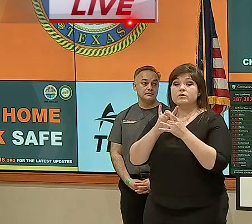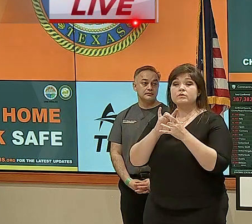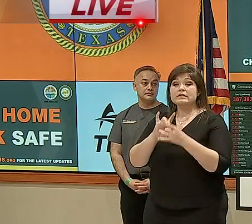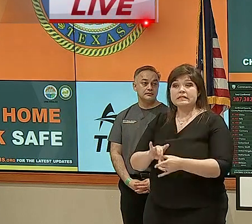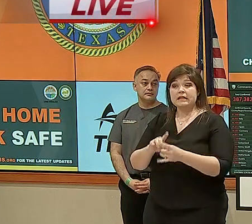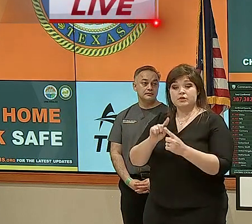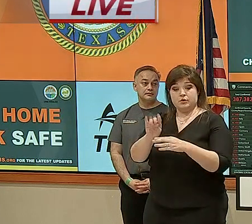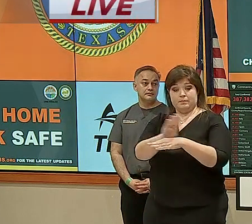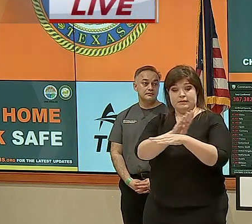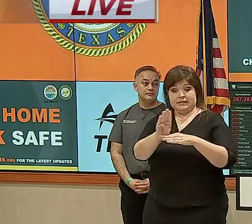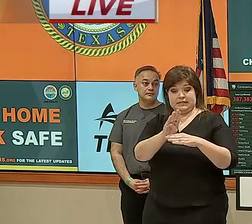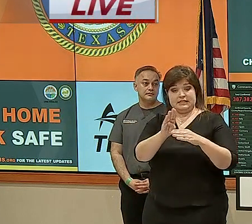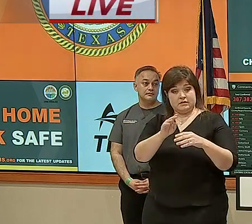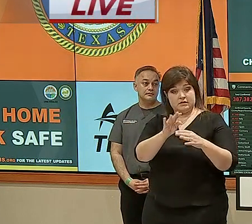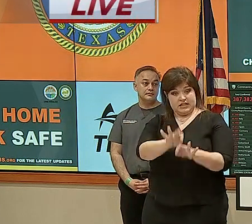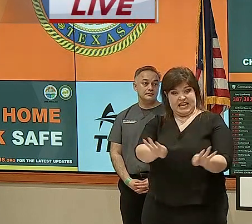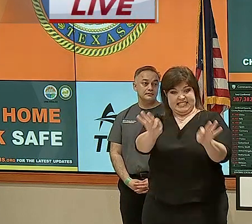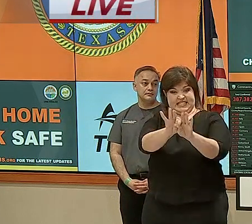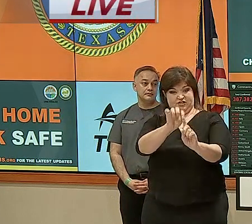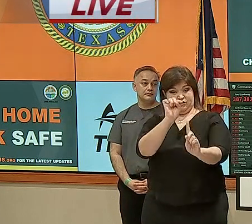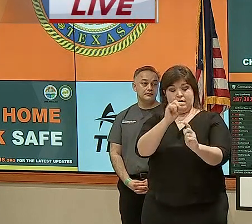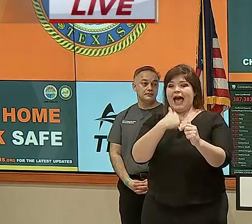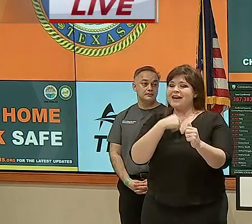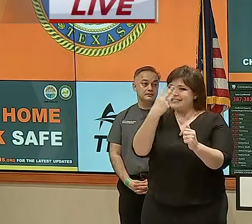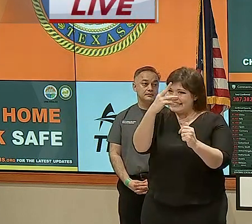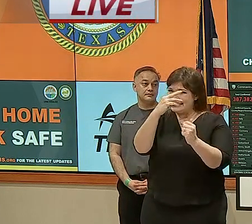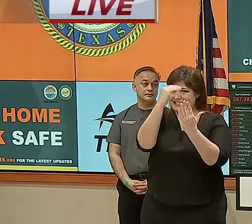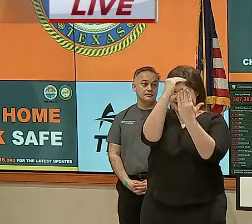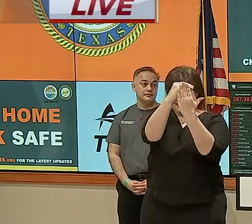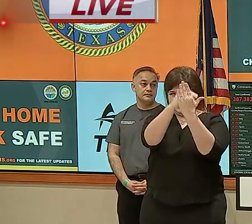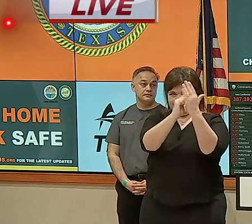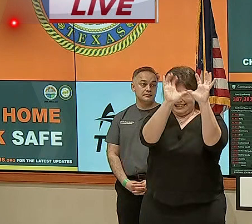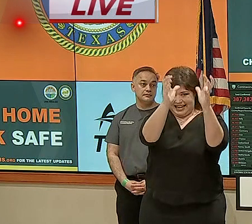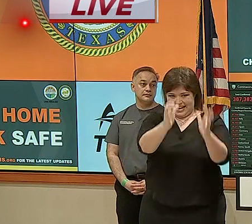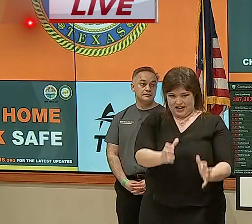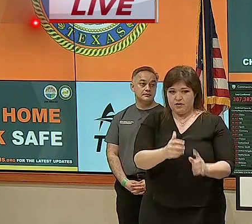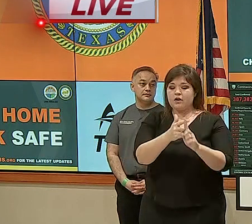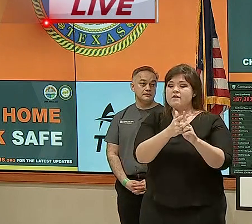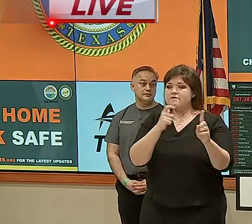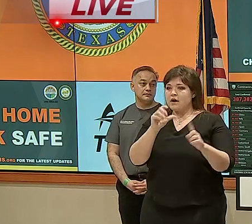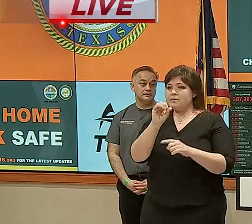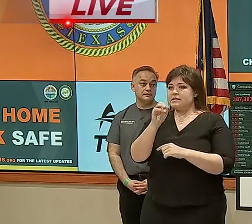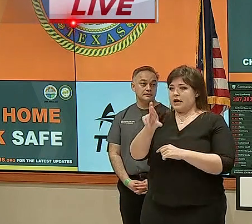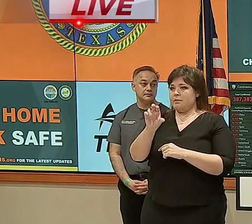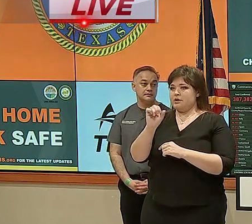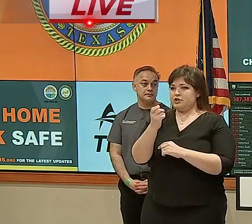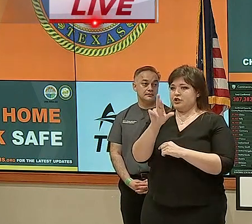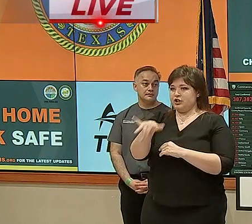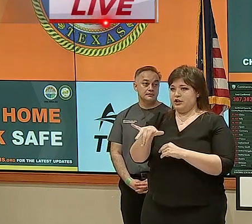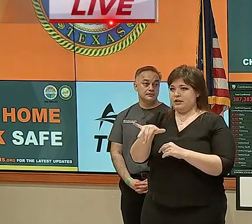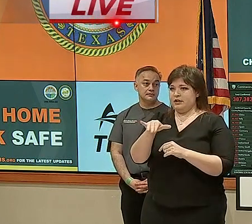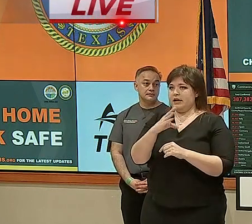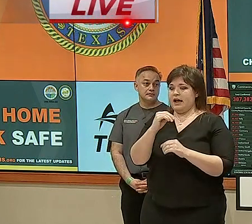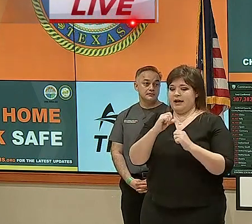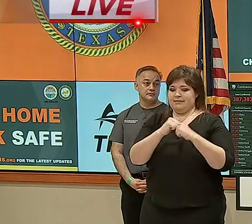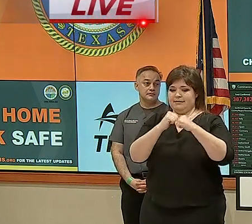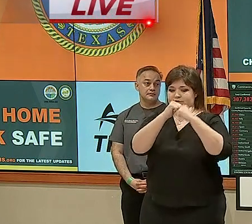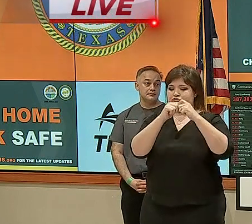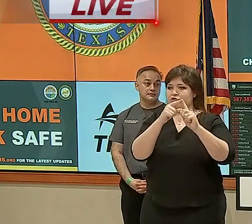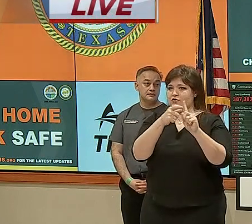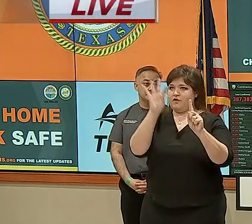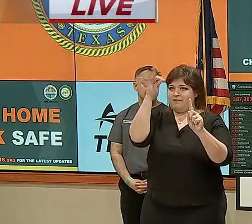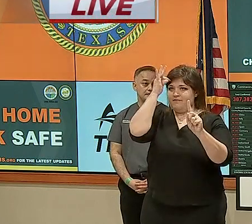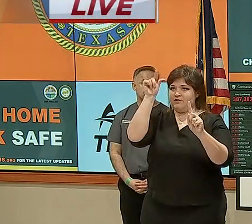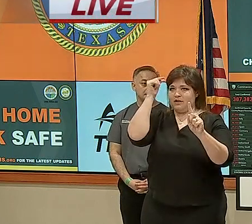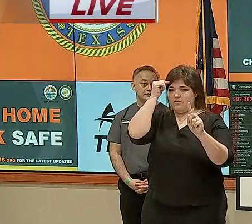are identified. There are 16 different categories in the Cybersecurity and Infrastructure Agency put forth by the federal government. With respect to